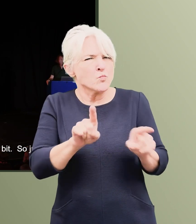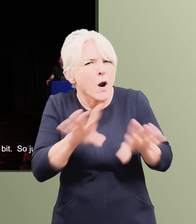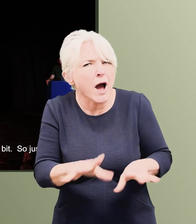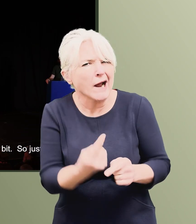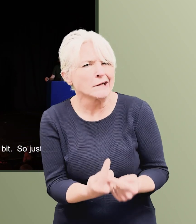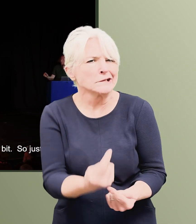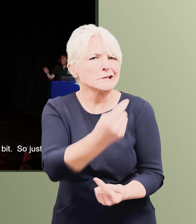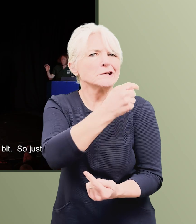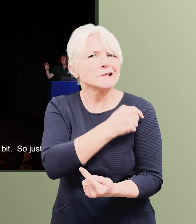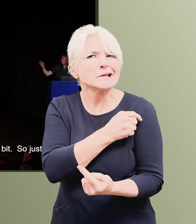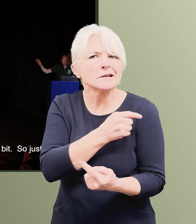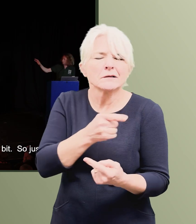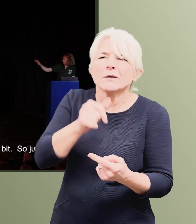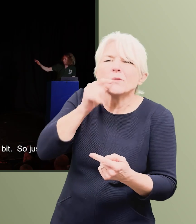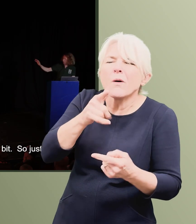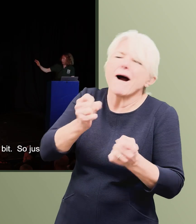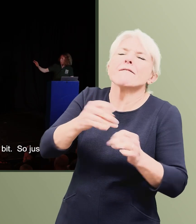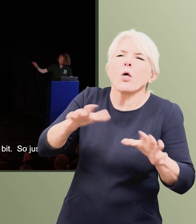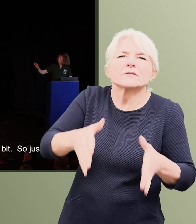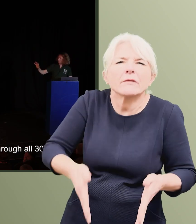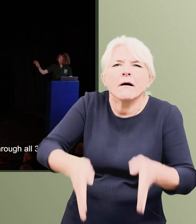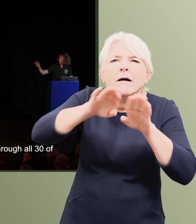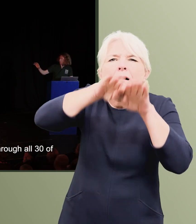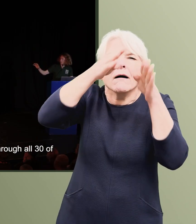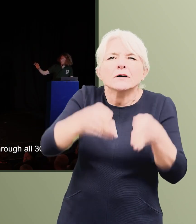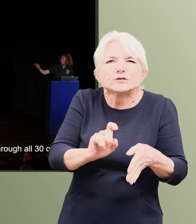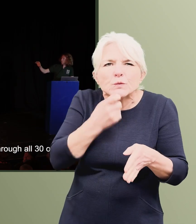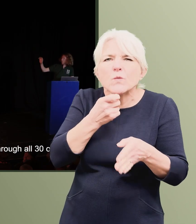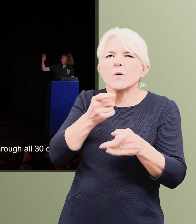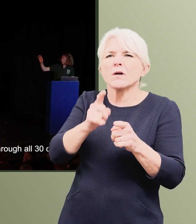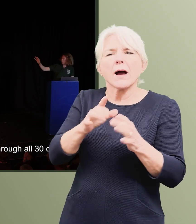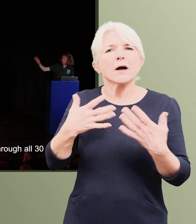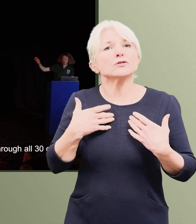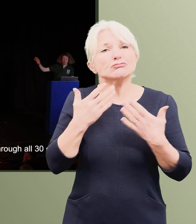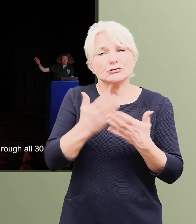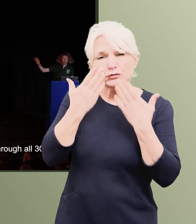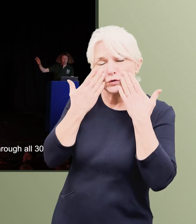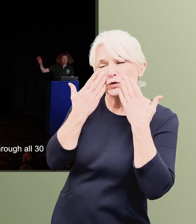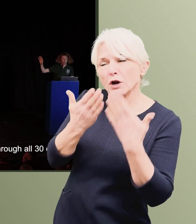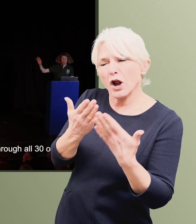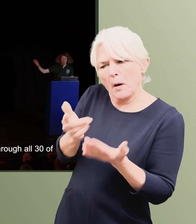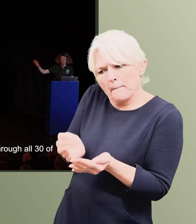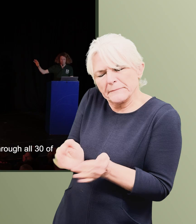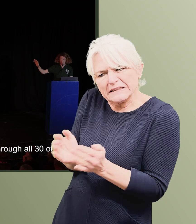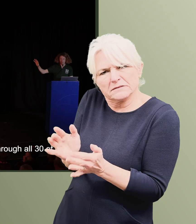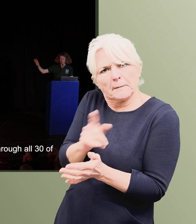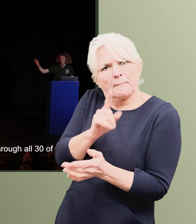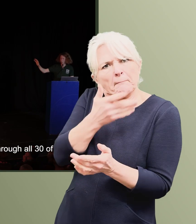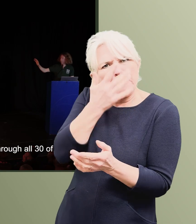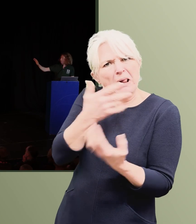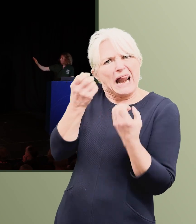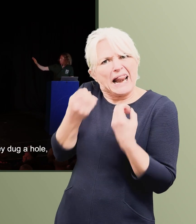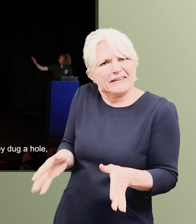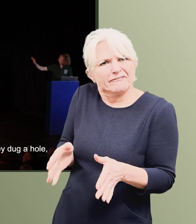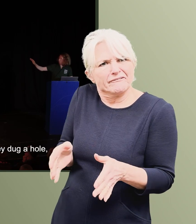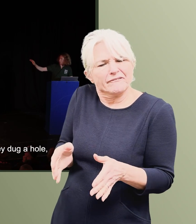in a little bit. So just to demonstrate how people are leaving things in these pits, I'm not going to go through all 30 of the pits, don't